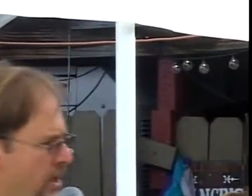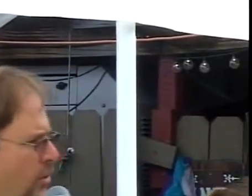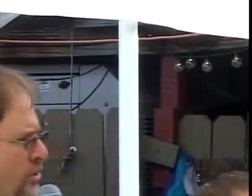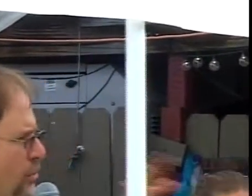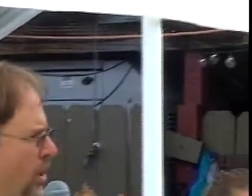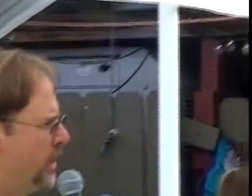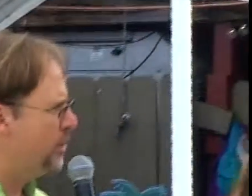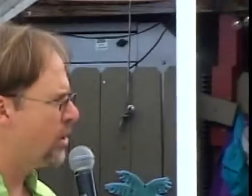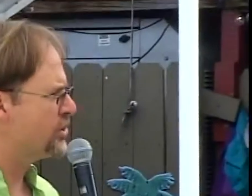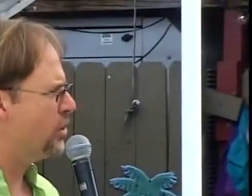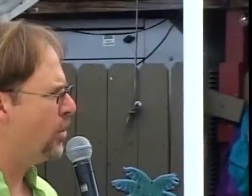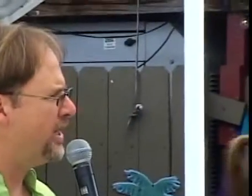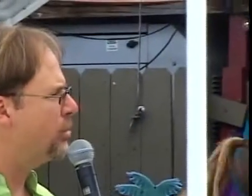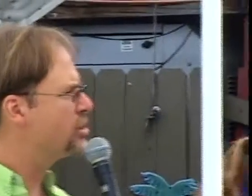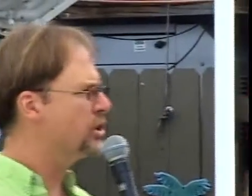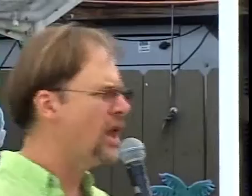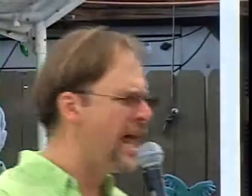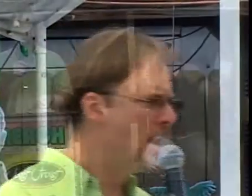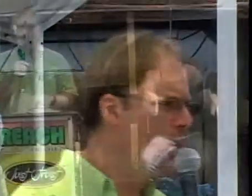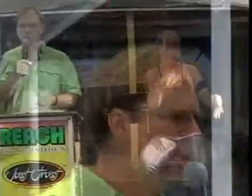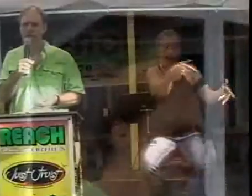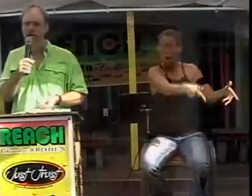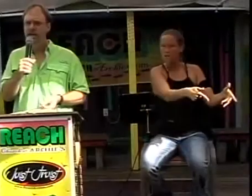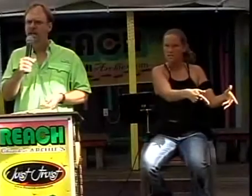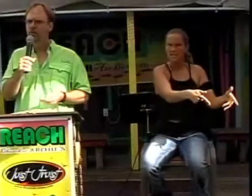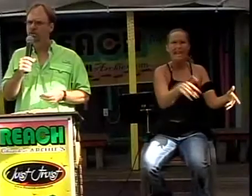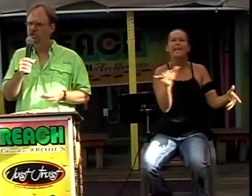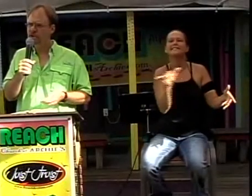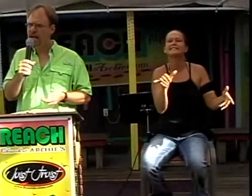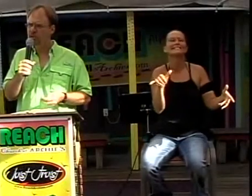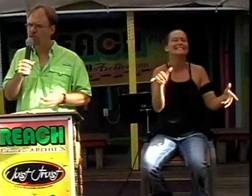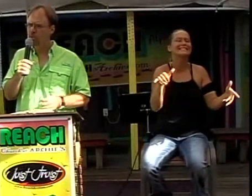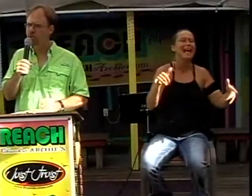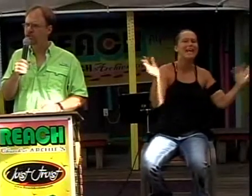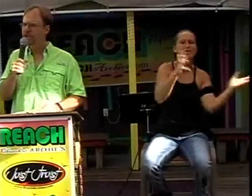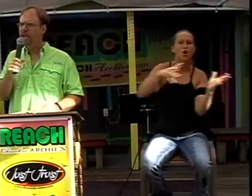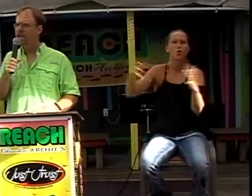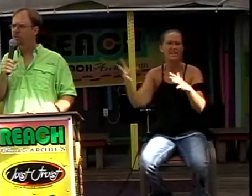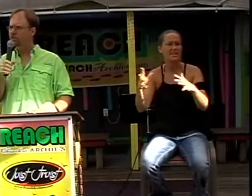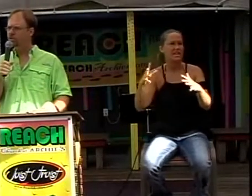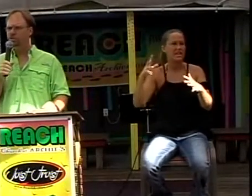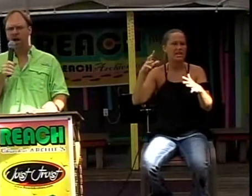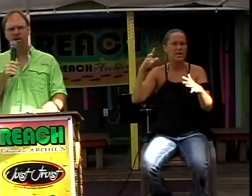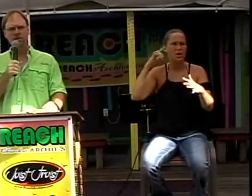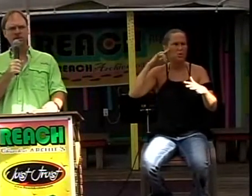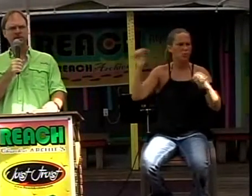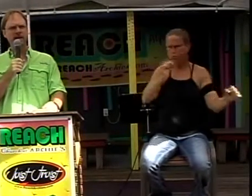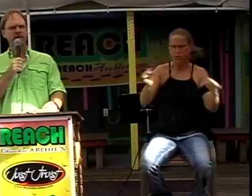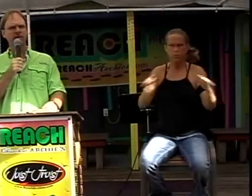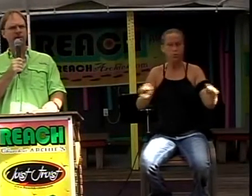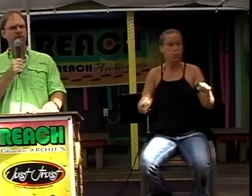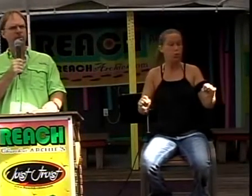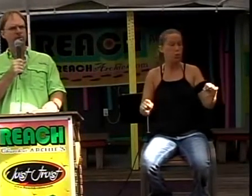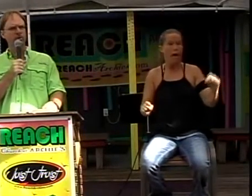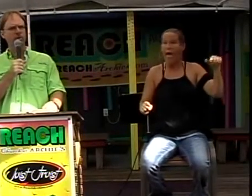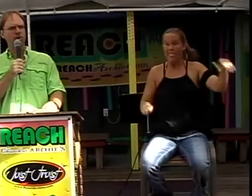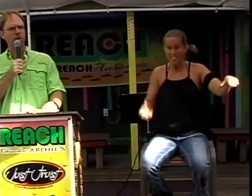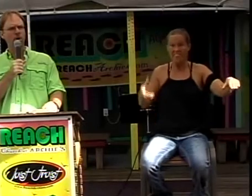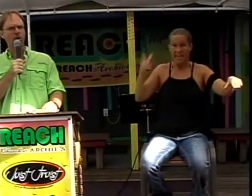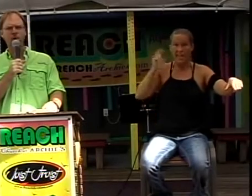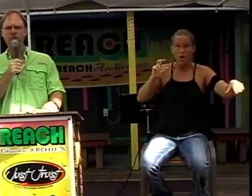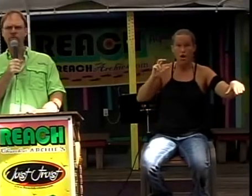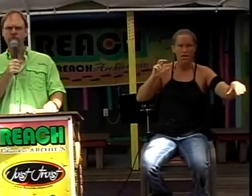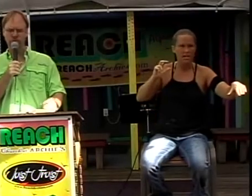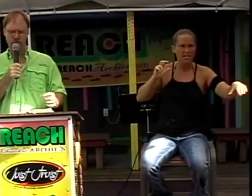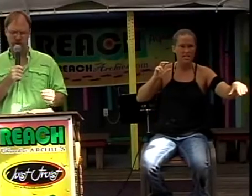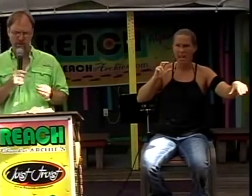Some may think it was a wind. It wasn't a wind. It was like a wind. It was a loud noise. And it was, not only did they hear it, but it was heard